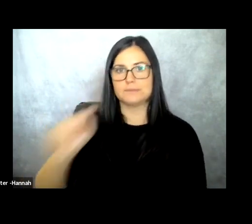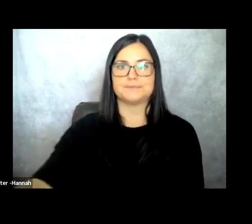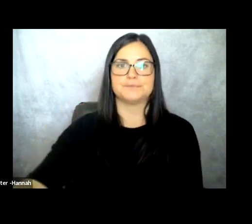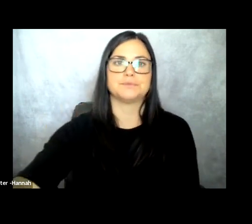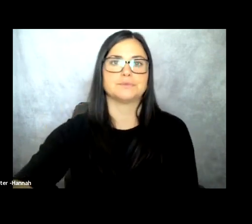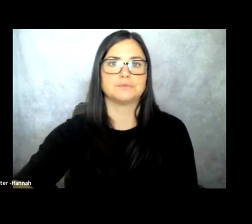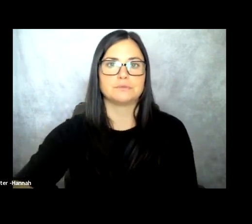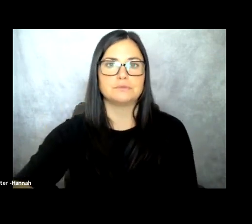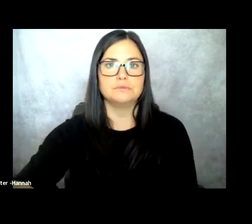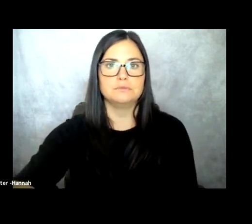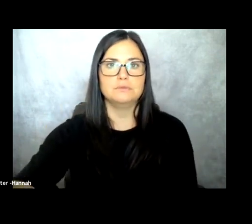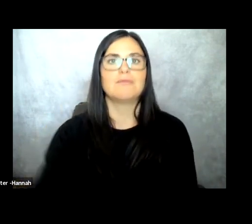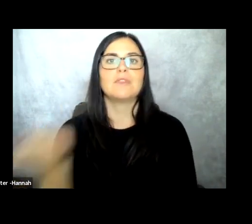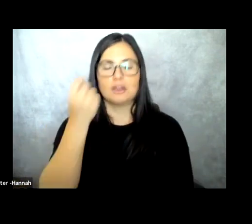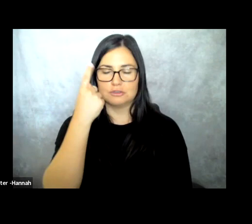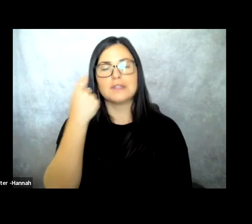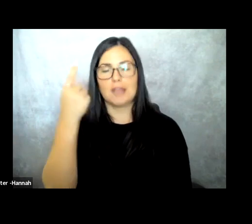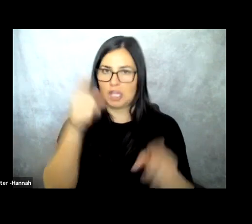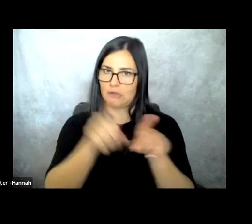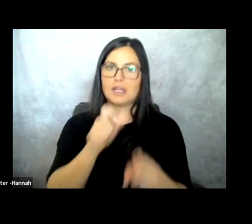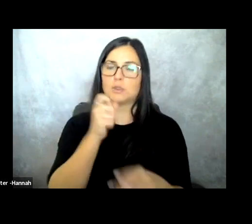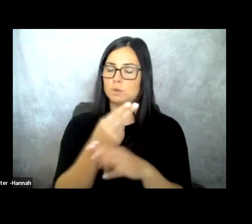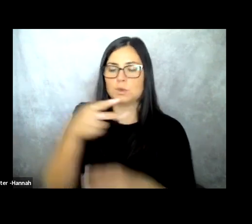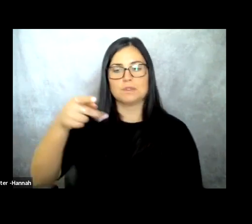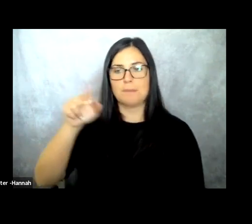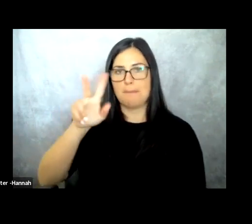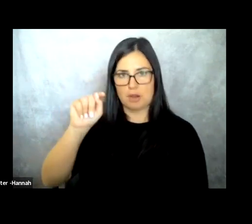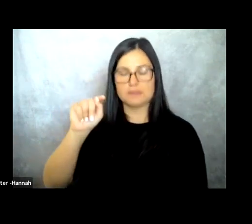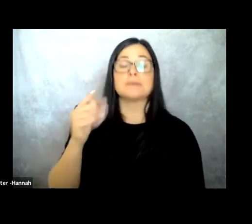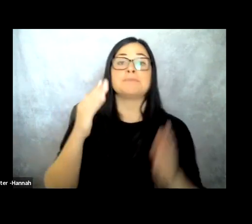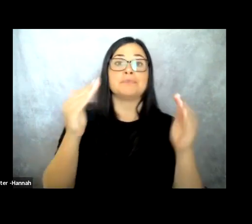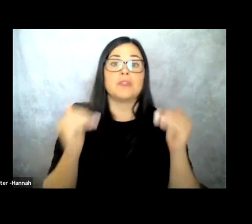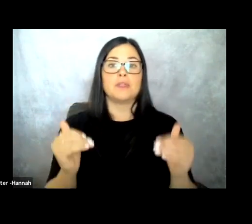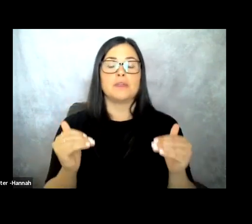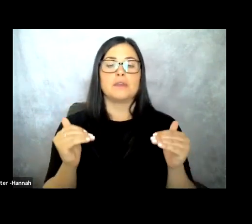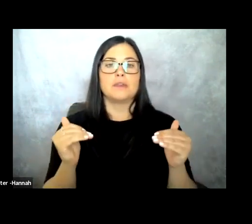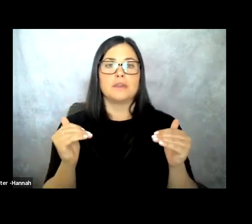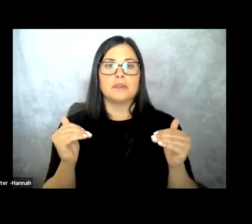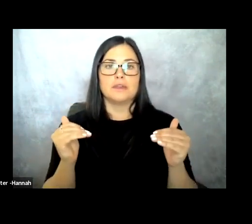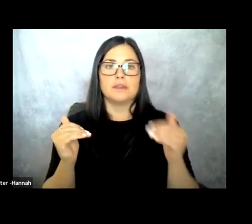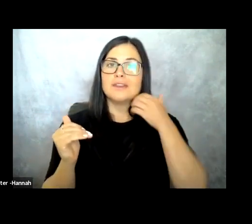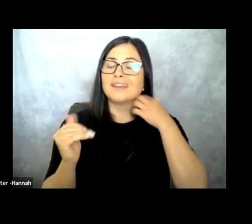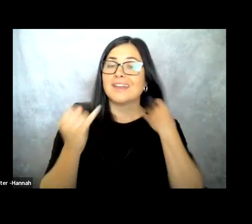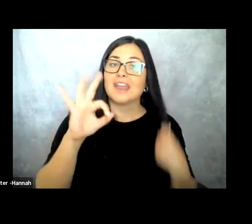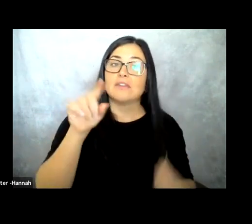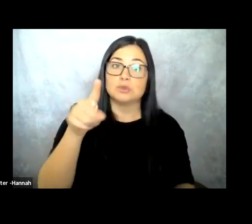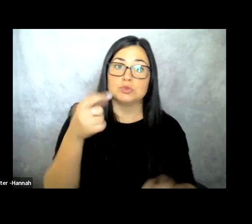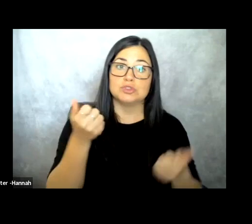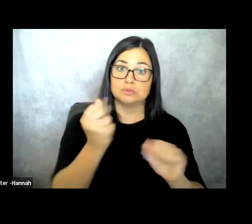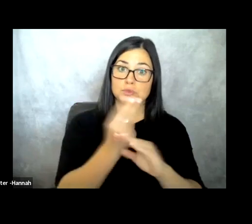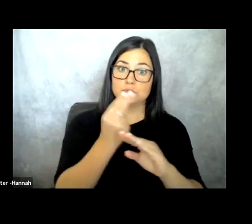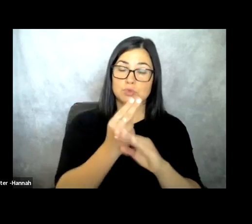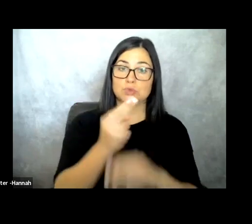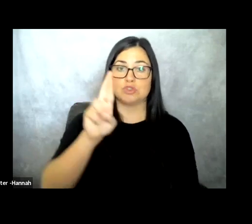But I agree. The parts are very annoying. Also, if you were trying to use the reading